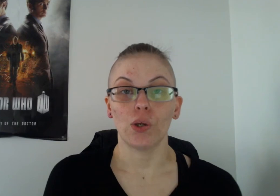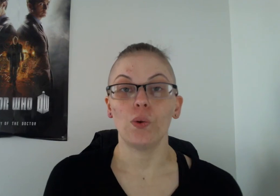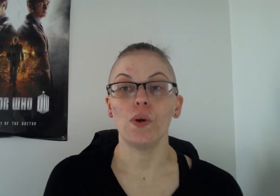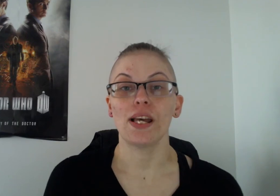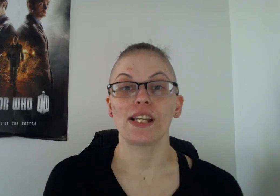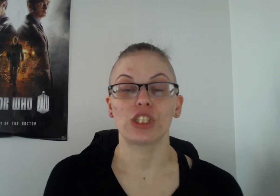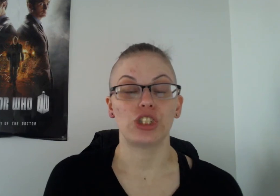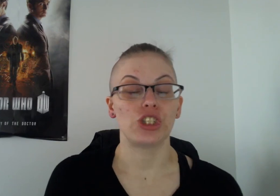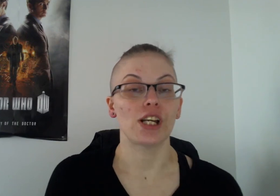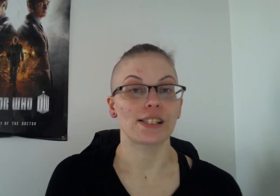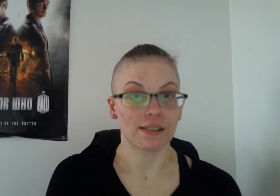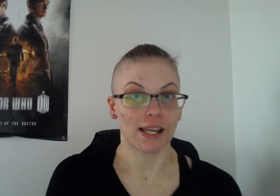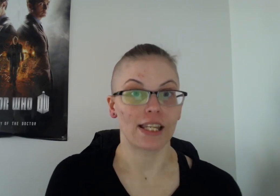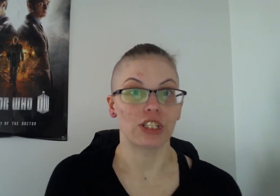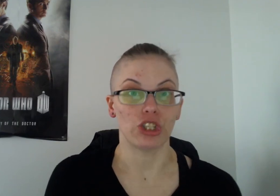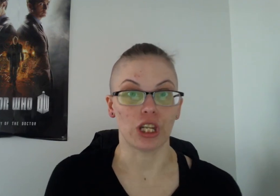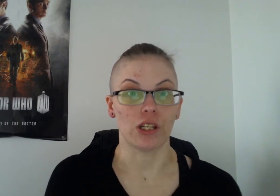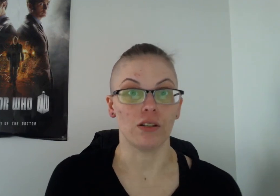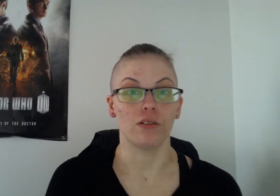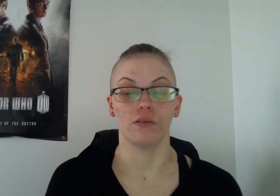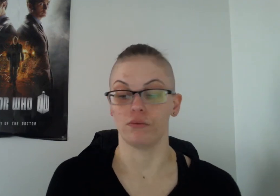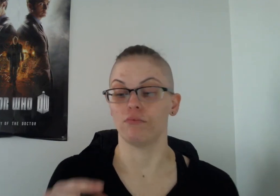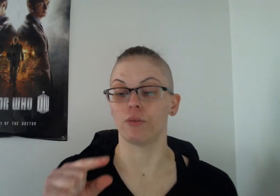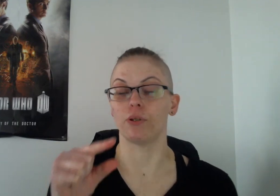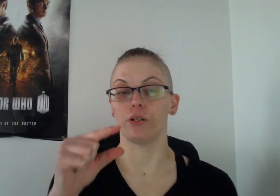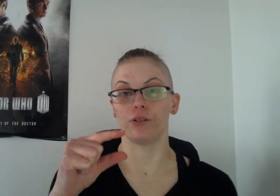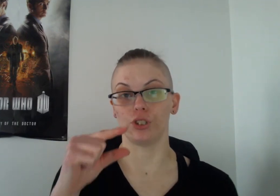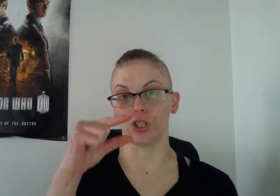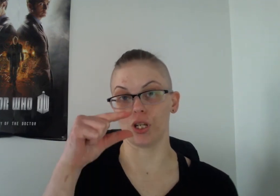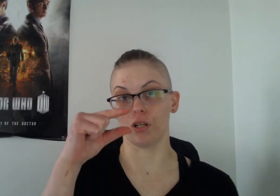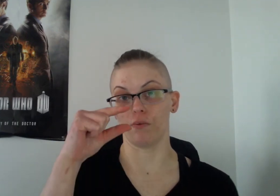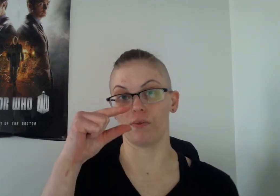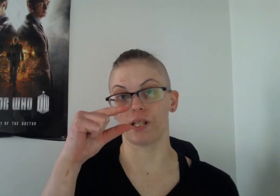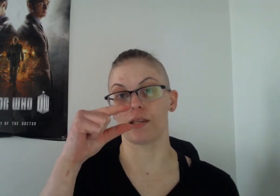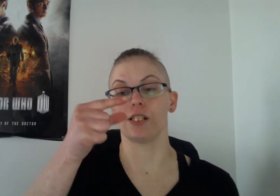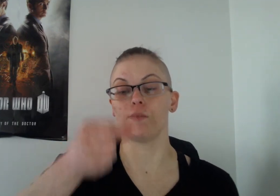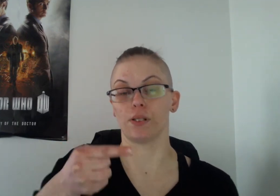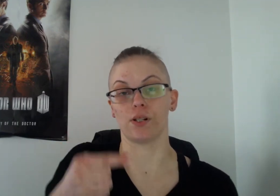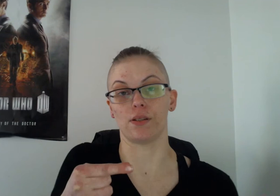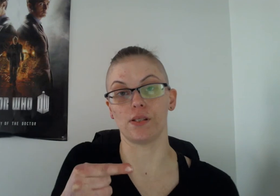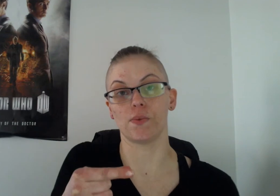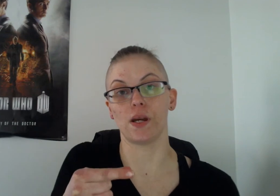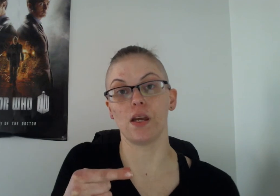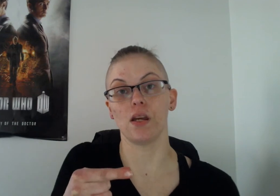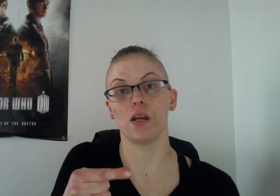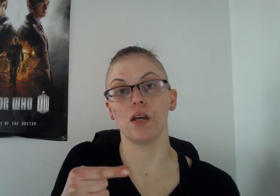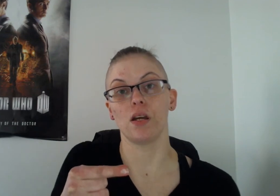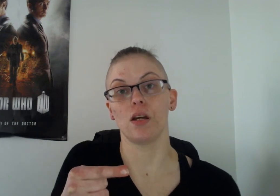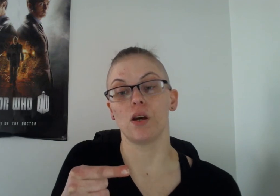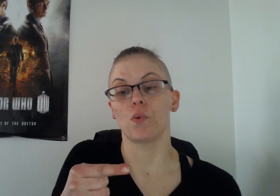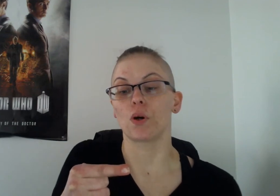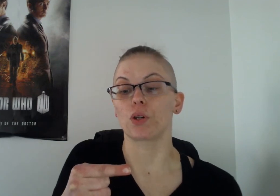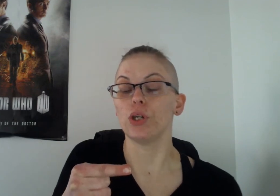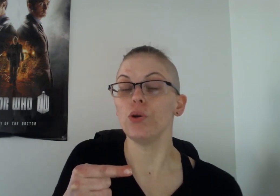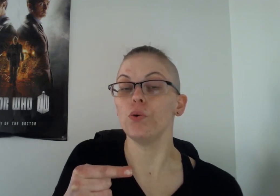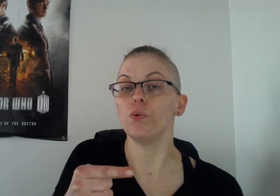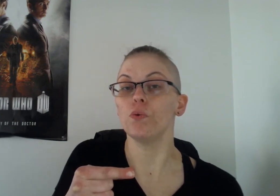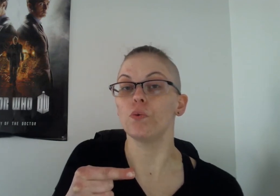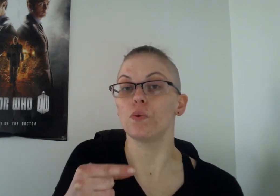Q is just like G. Remember, G is like this, but turned this way? Well, Q is